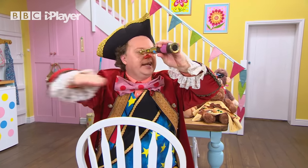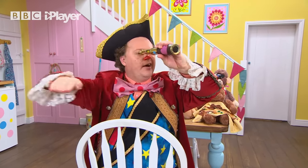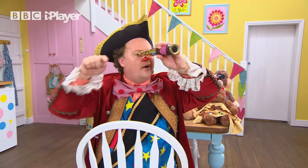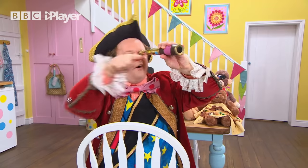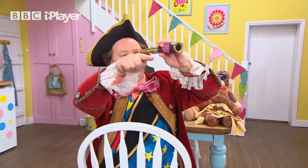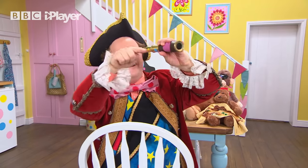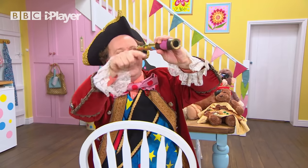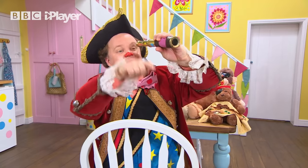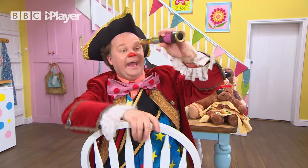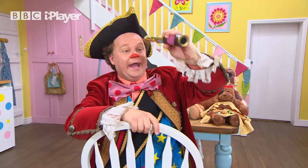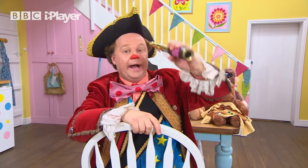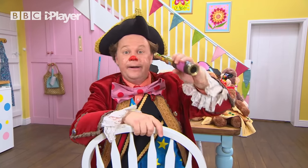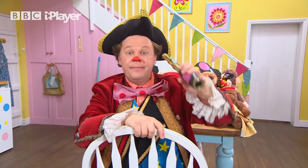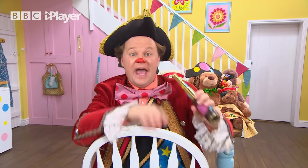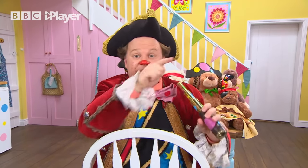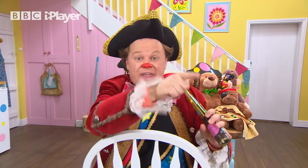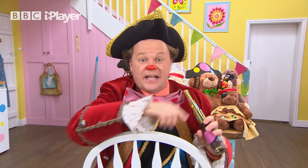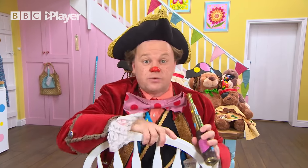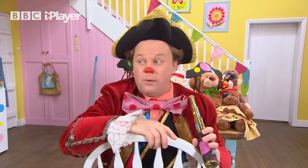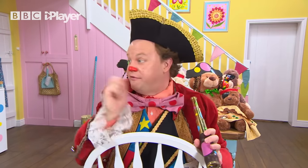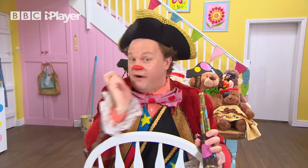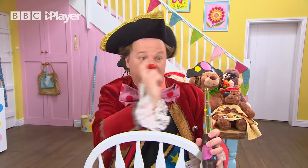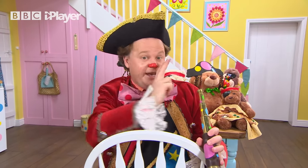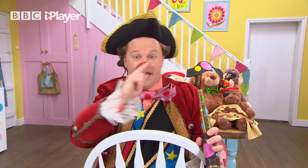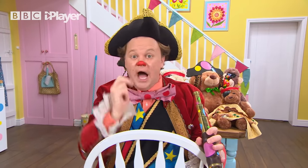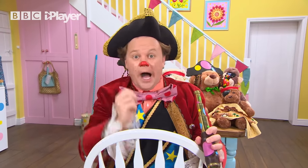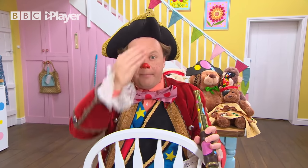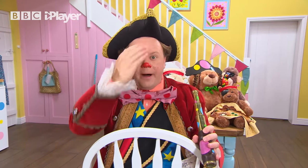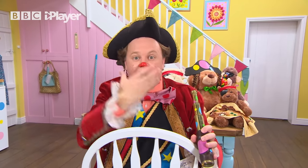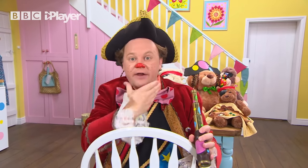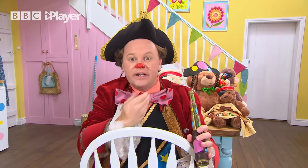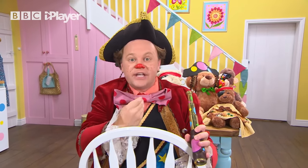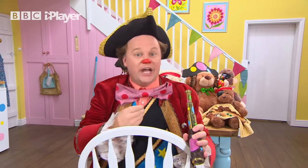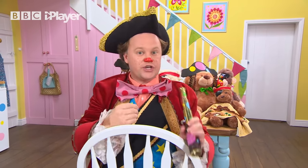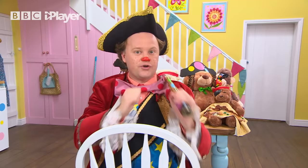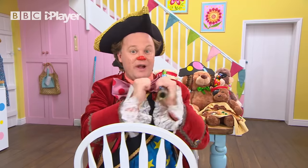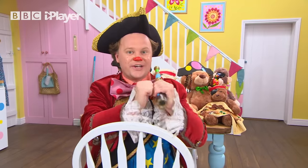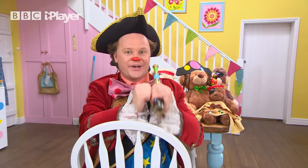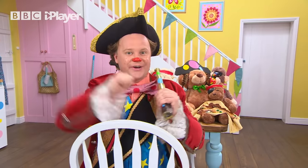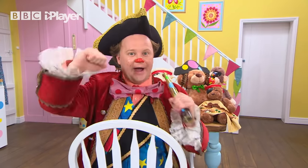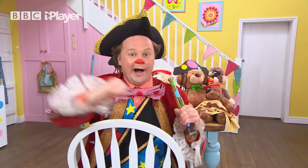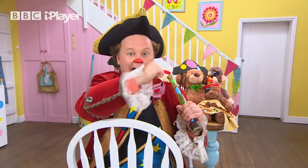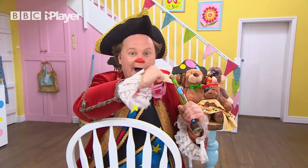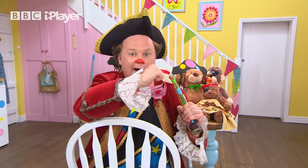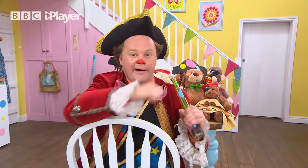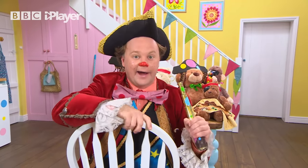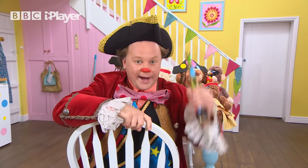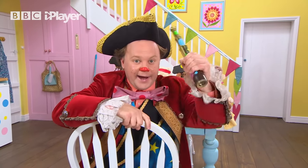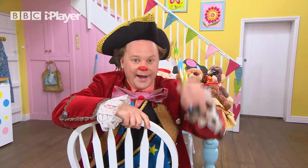ahoy that's where we'll find a pirate treasure horror pirate